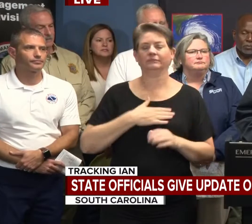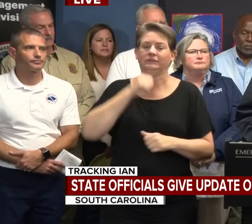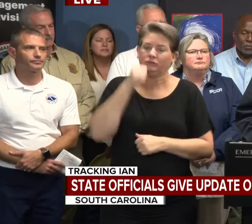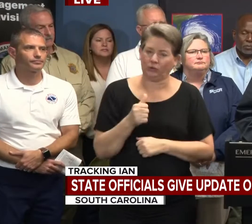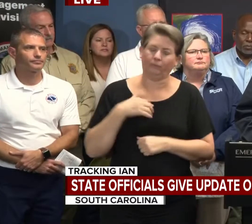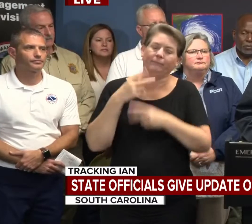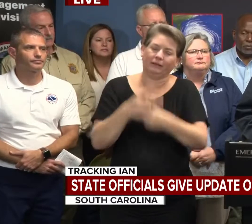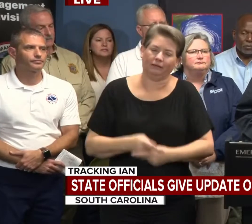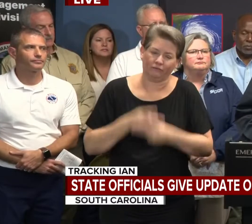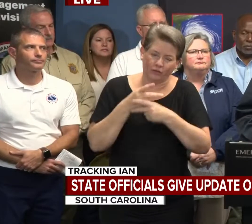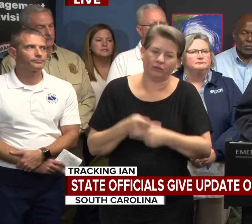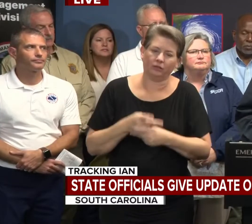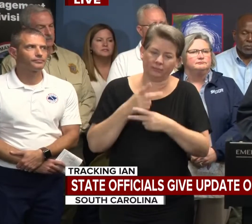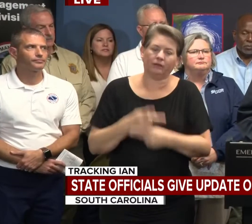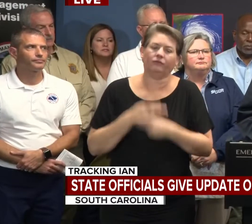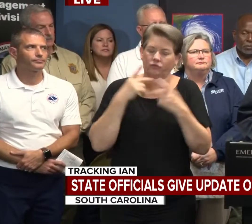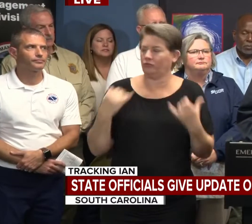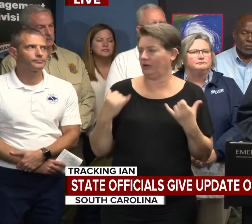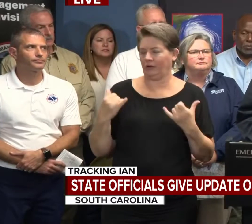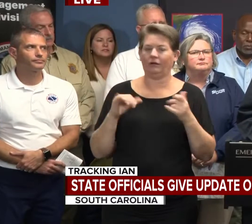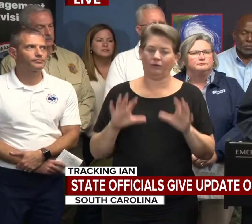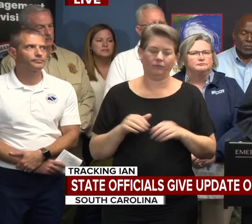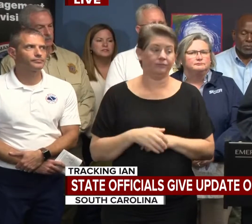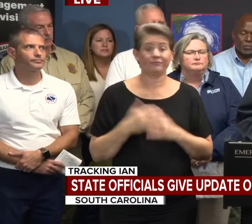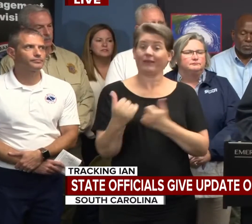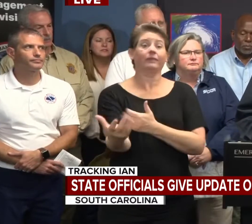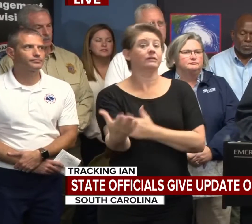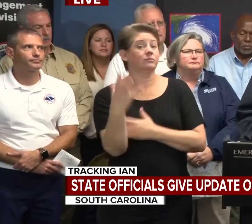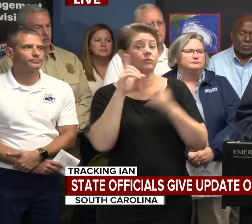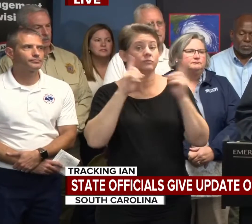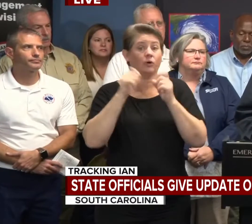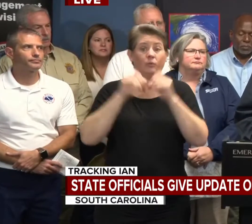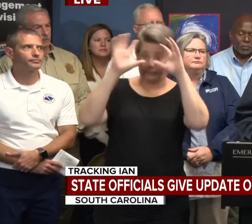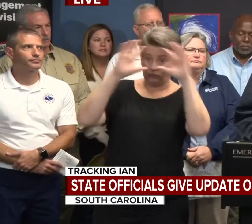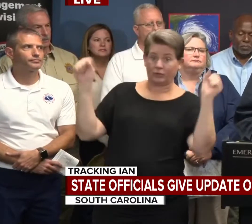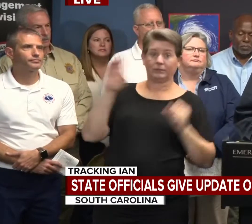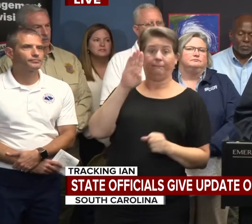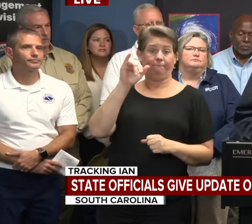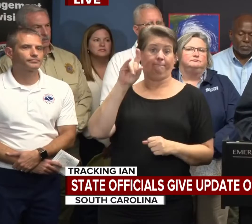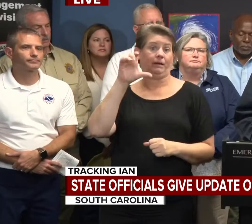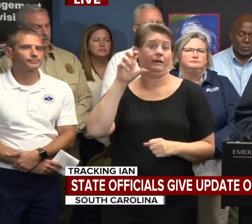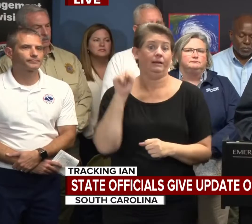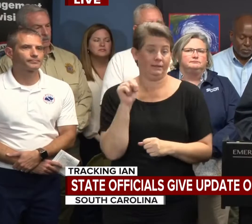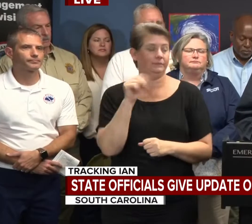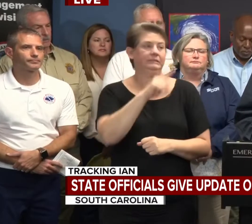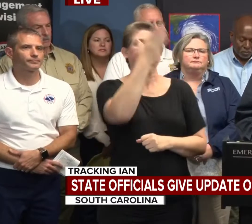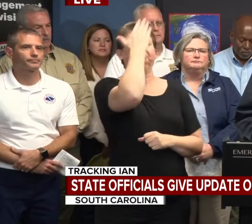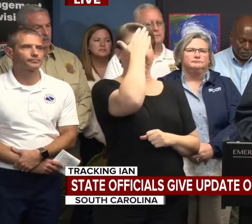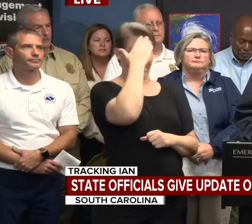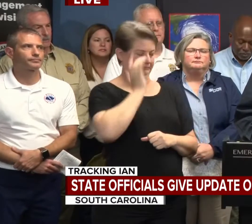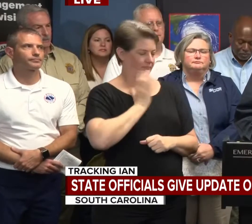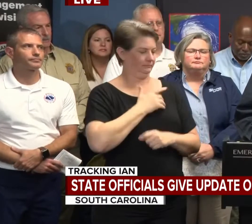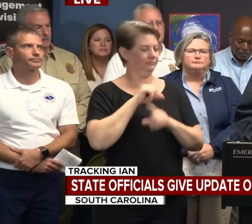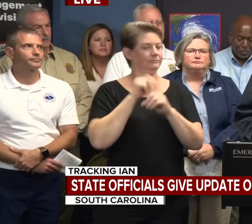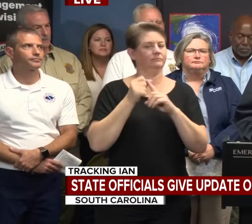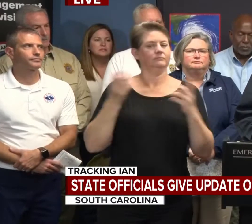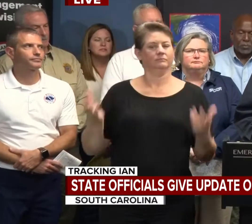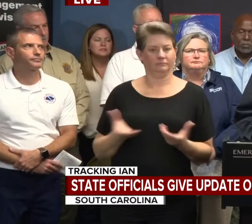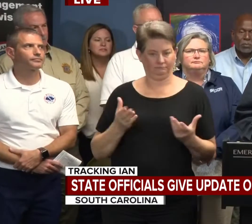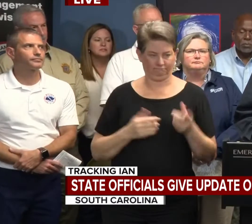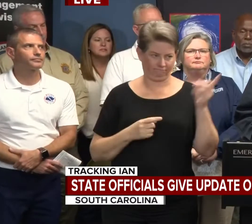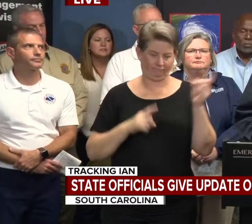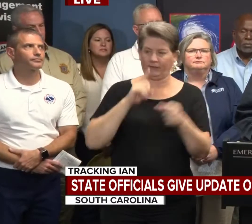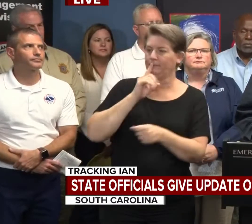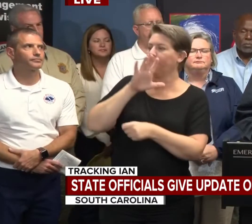be smart. I spoke to President Biden this morning. He was fully aware of our situation. He